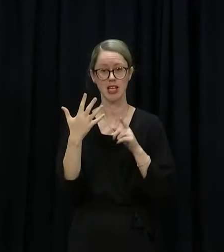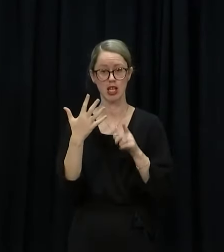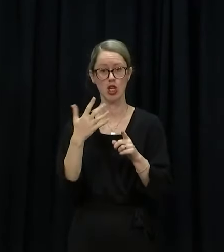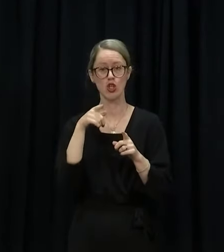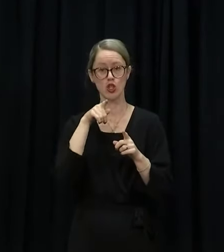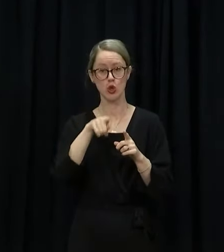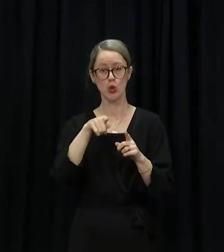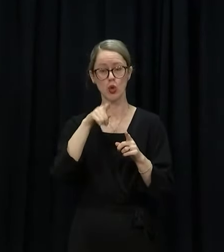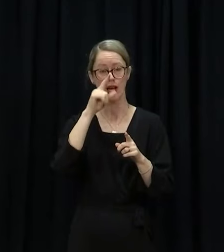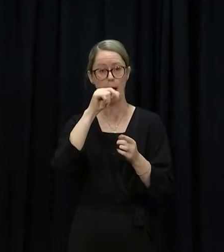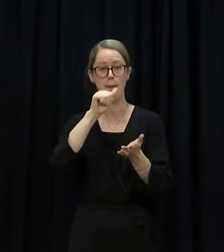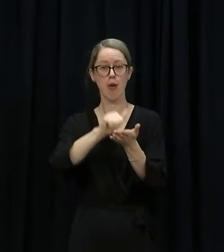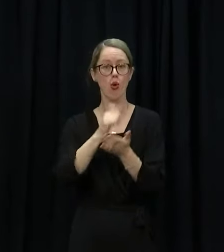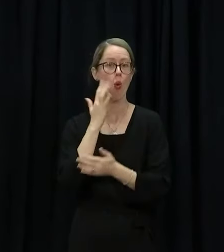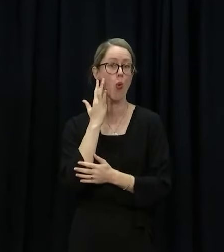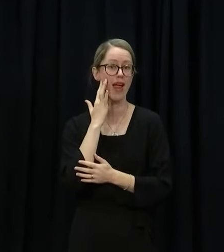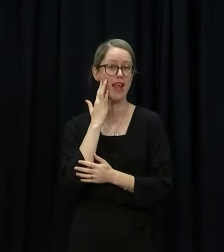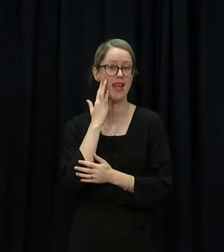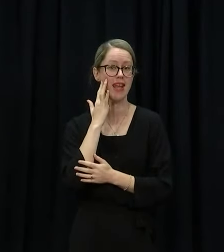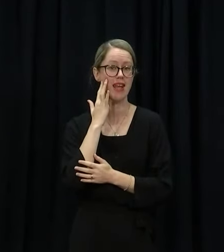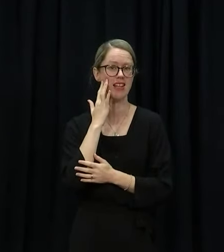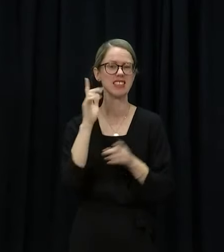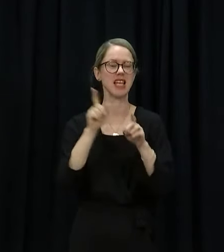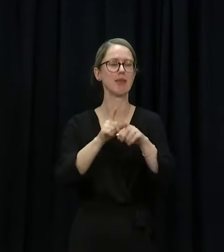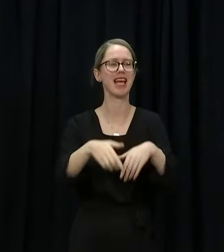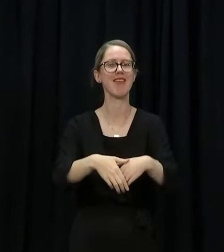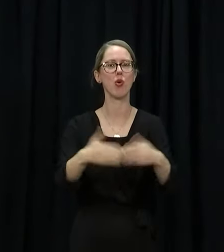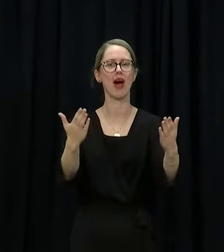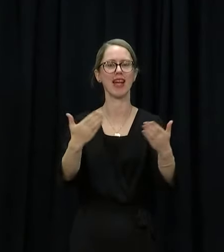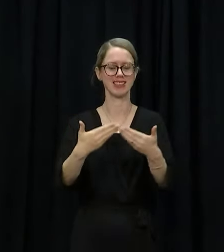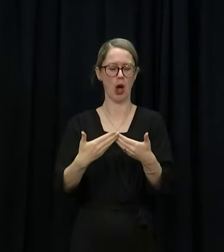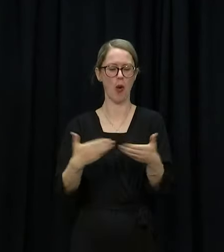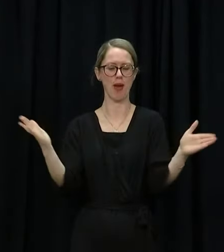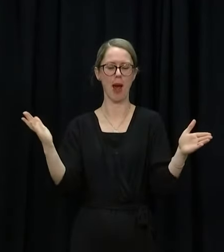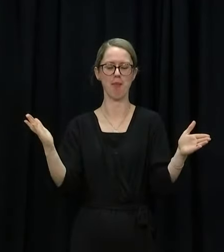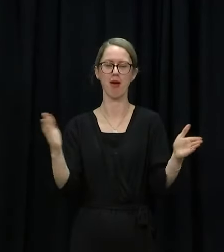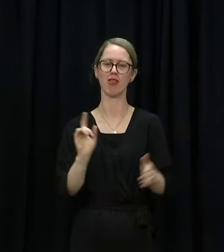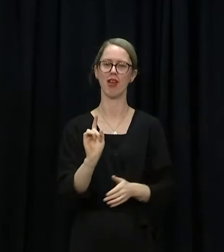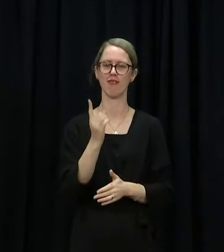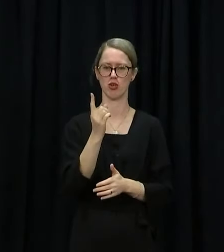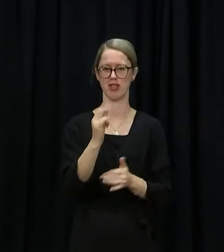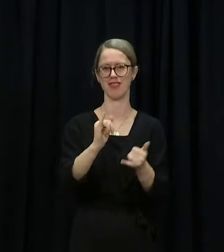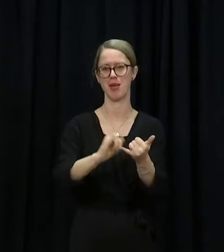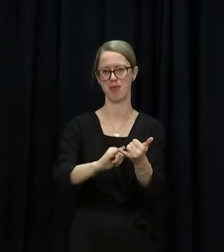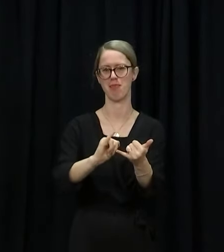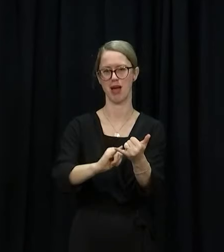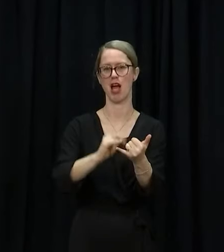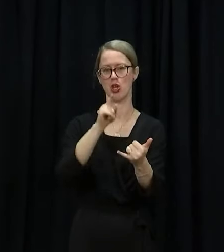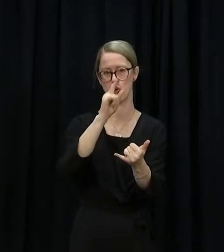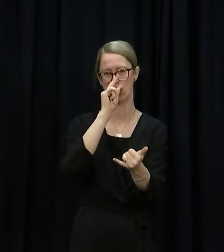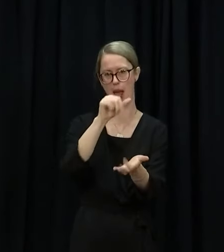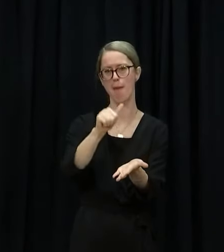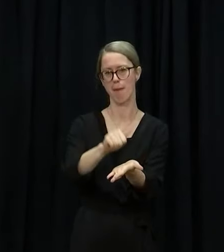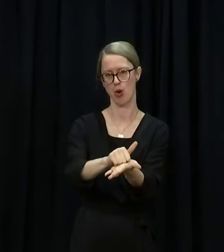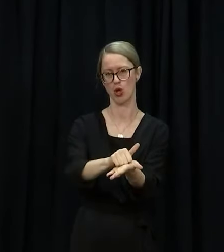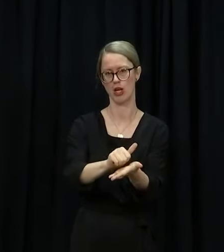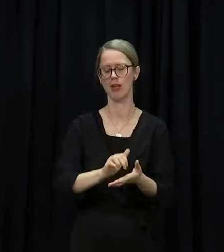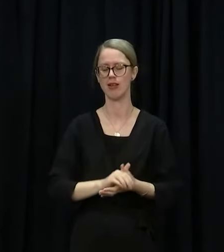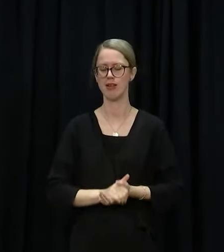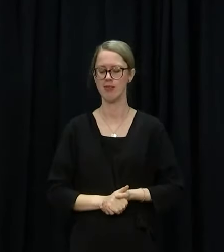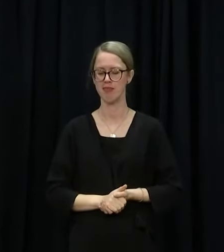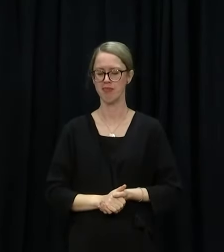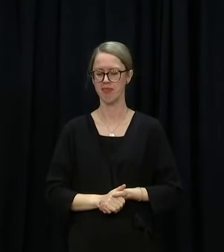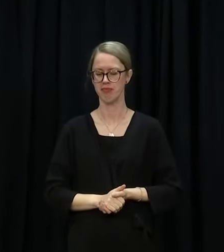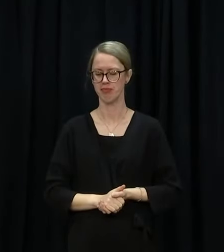become eligible and book along with everyone else that we are opening up to from the 1st of September. We